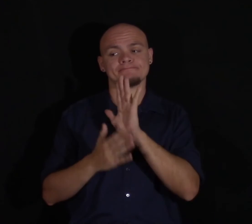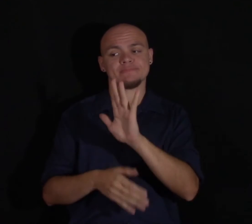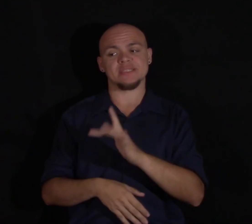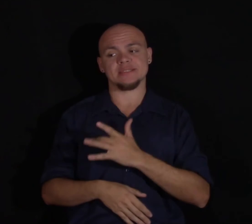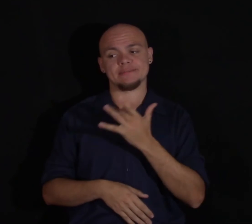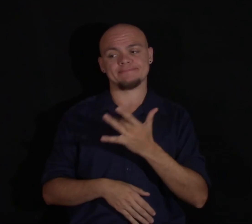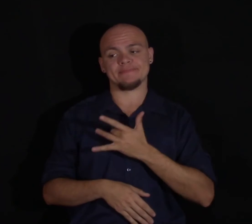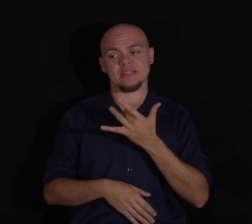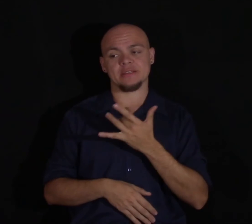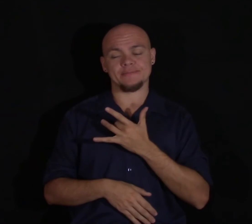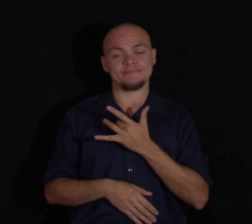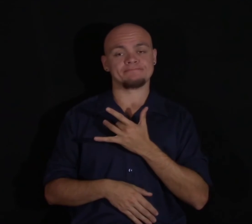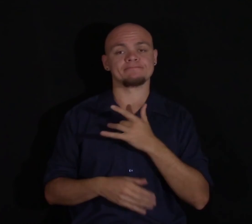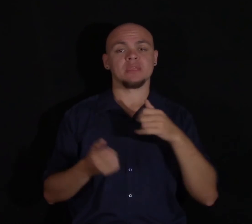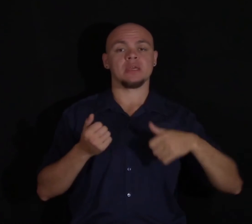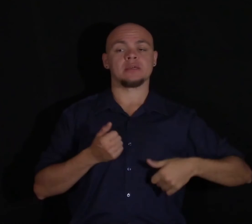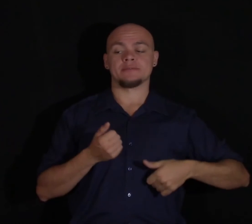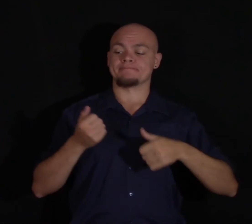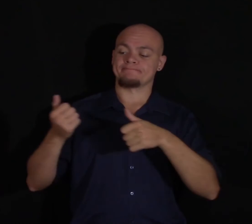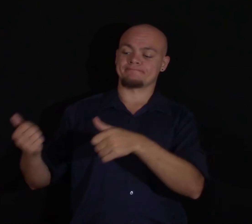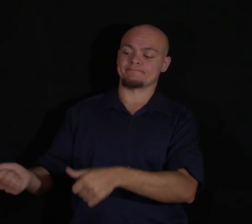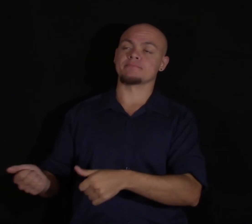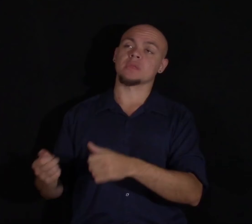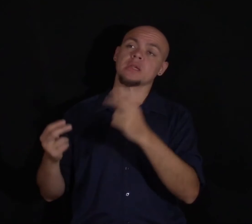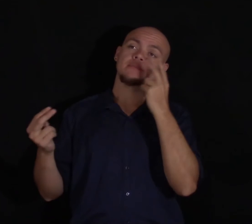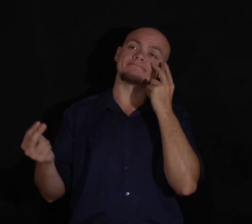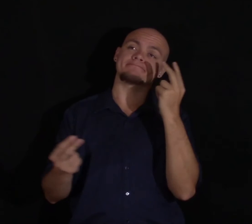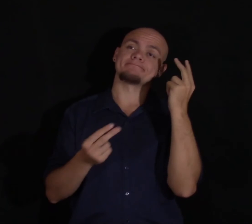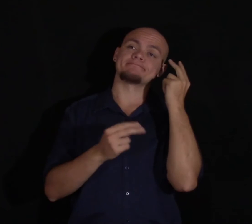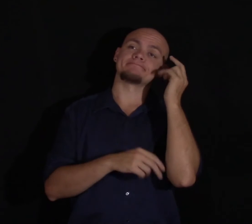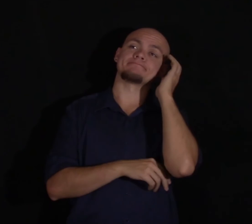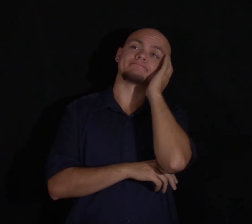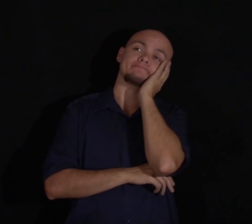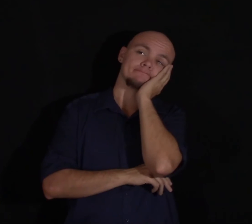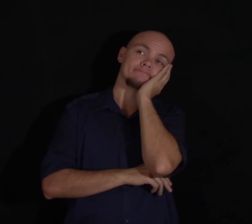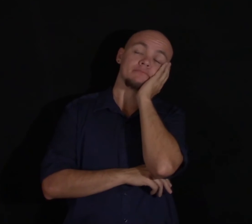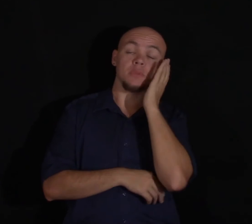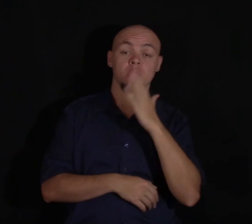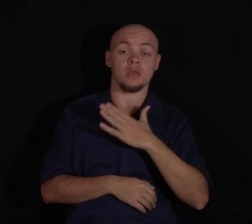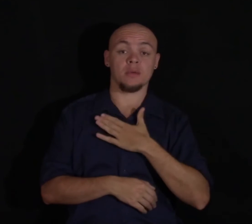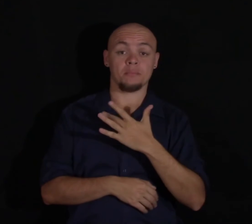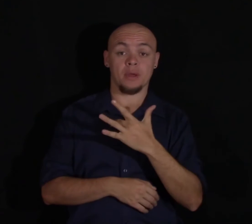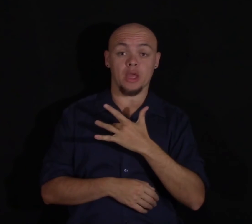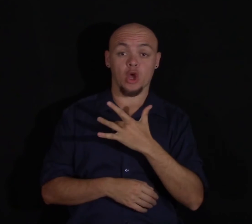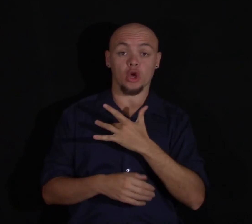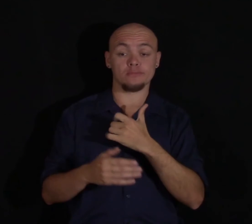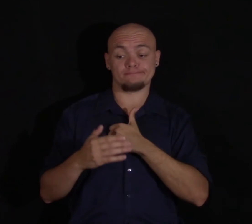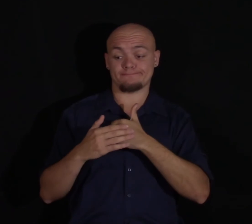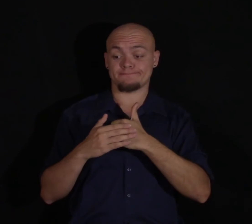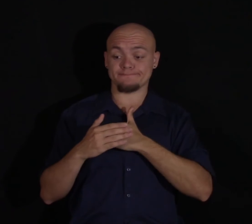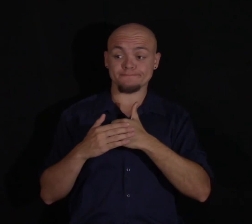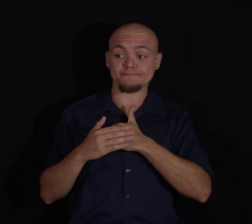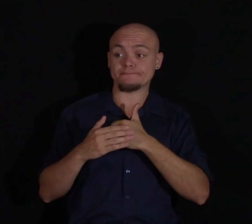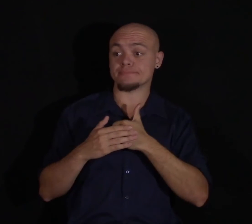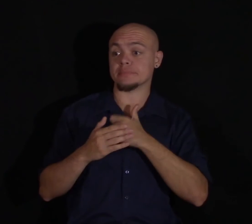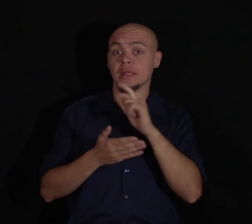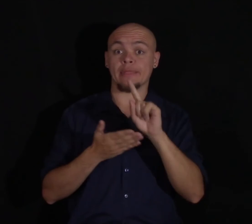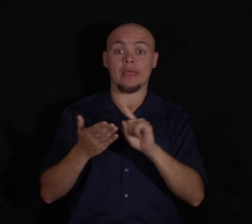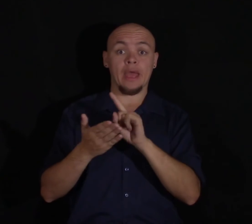he sat absorbed in reflection. My heart beat quick. This was the hour and moment of